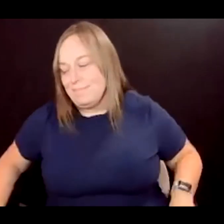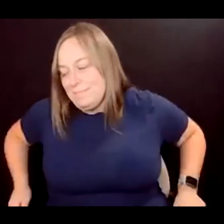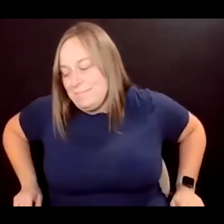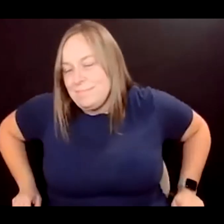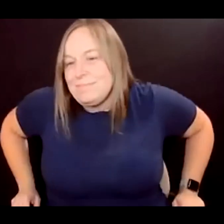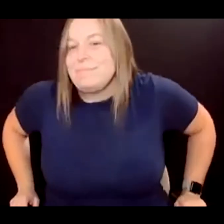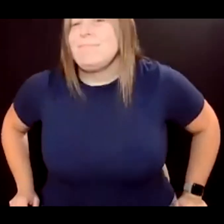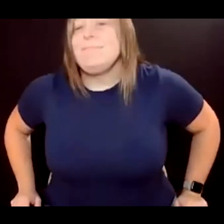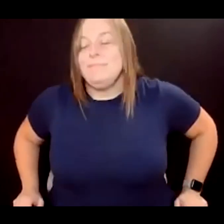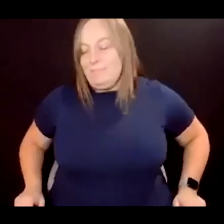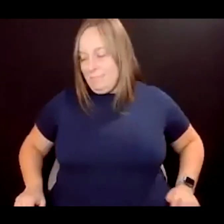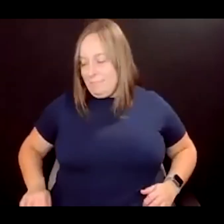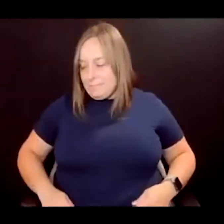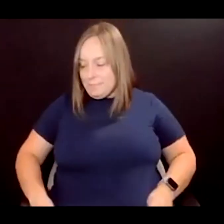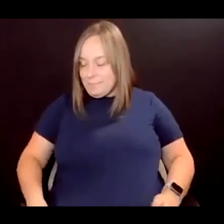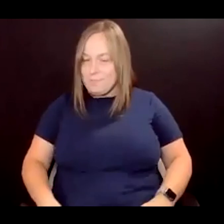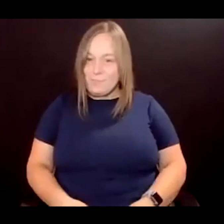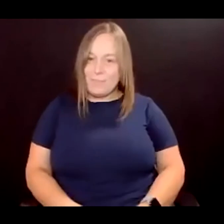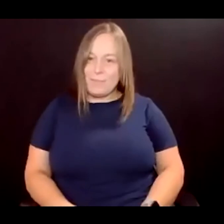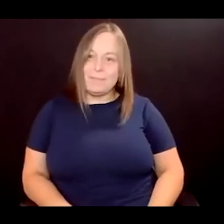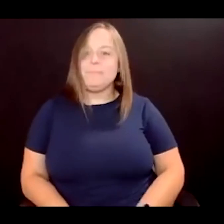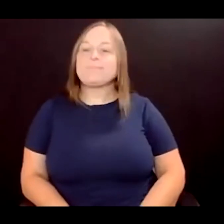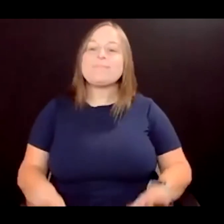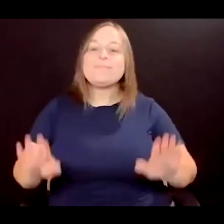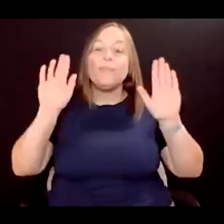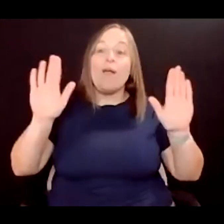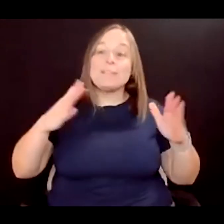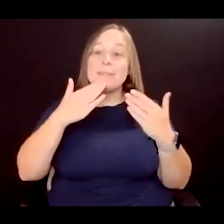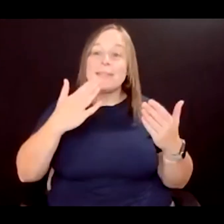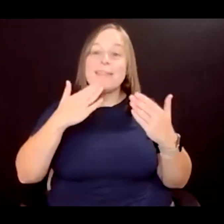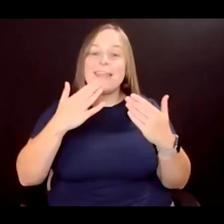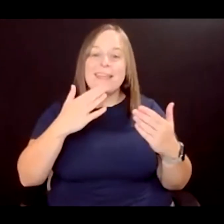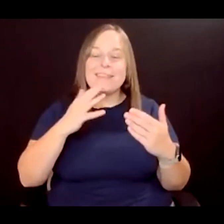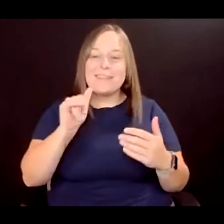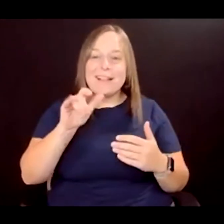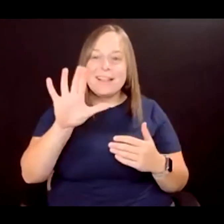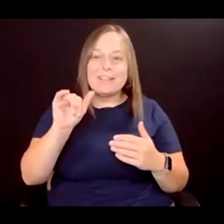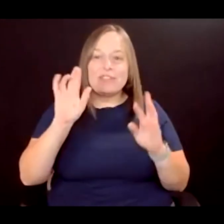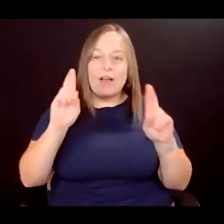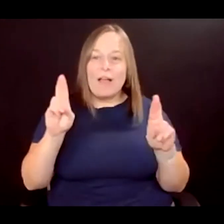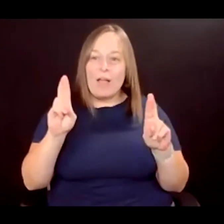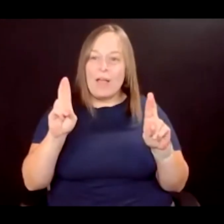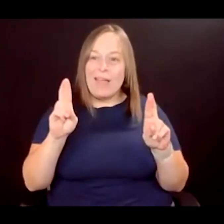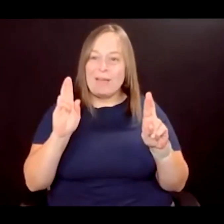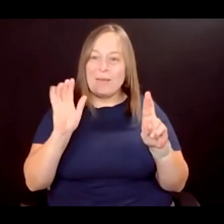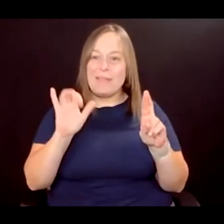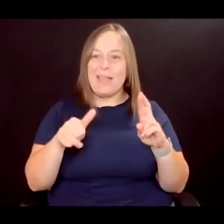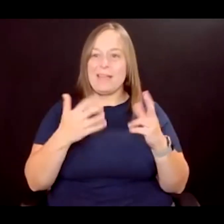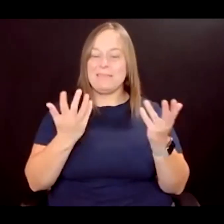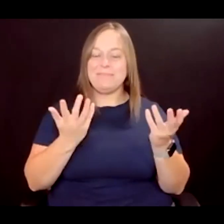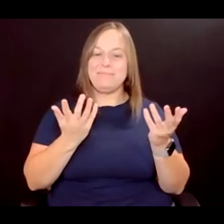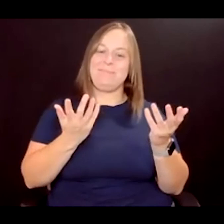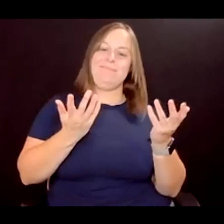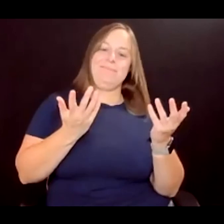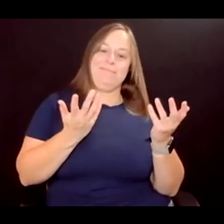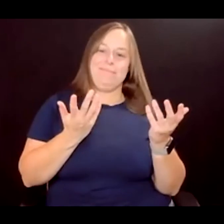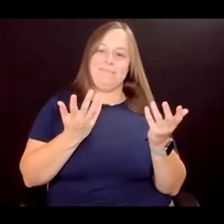over politics, sadly, is an entirely new way of thinking in the city of Albany. So